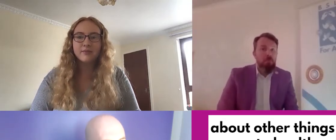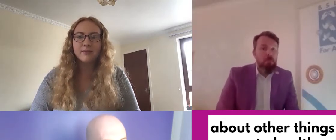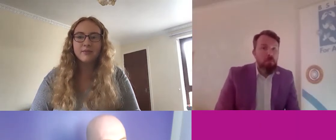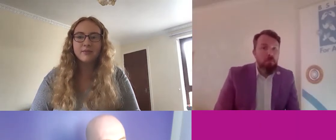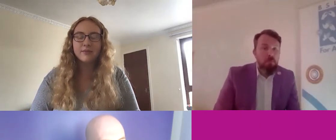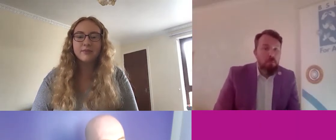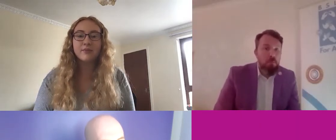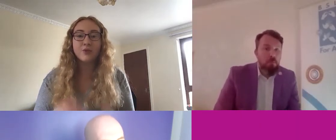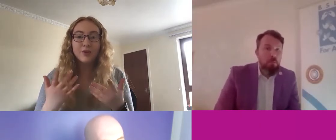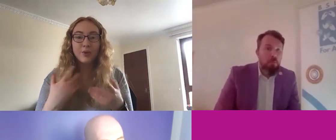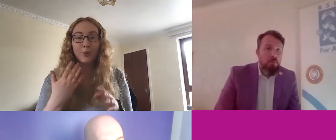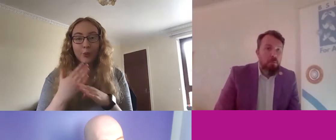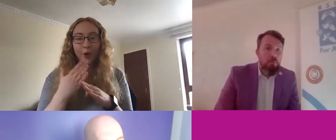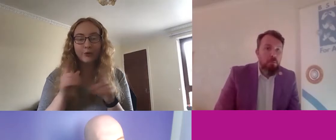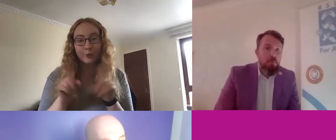think?